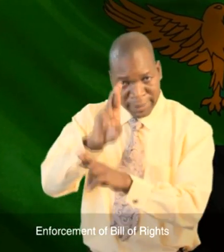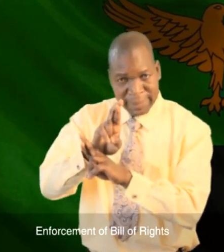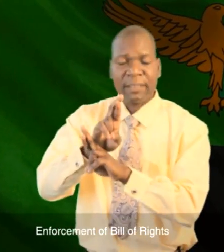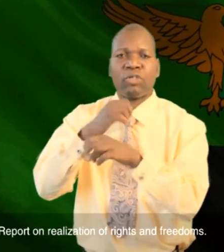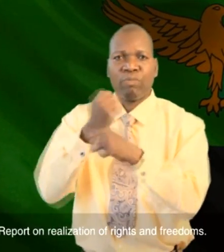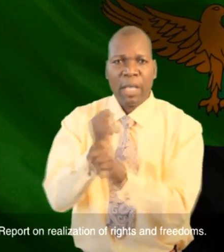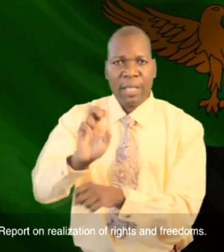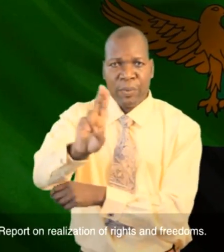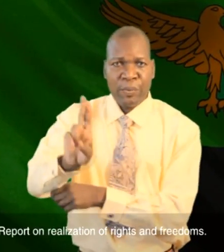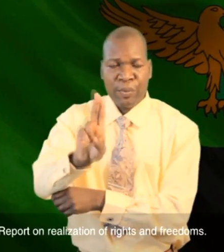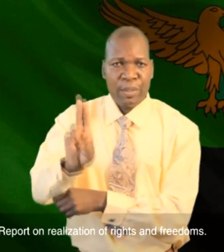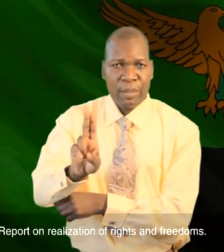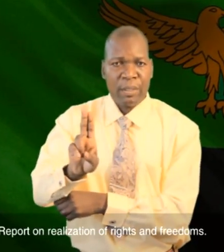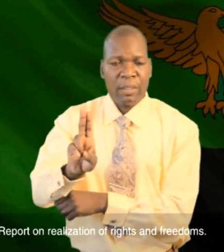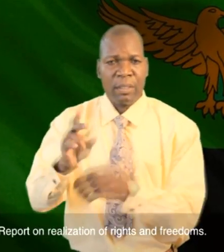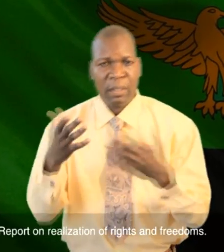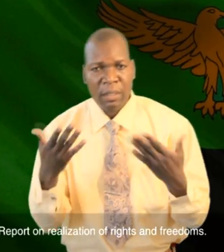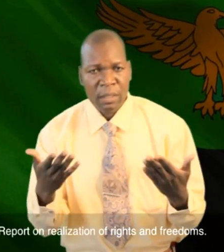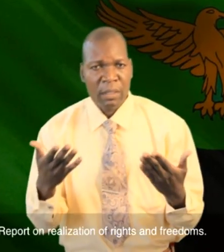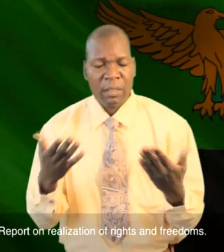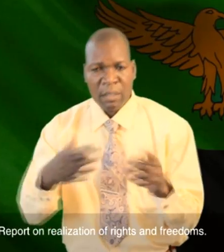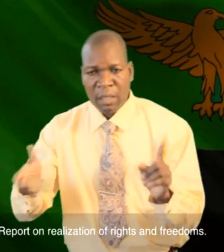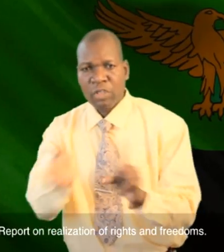Report on realization of rights and freedoms.